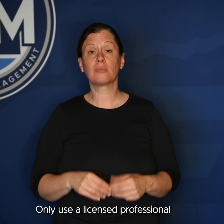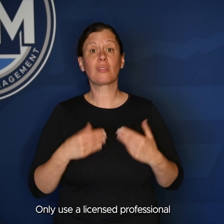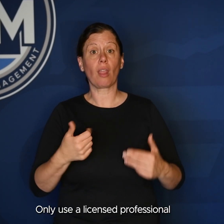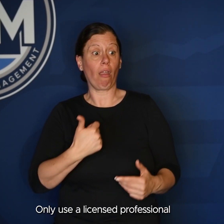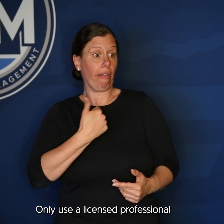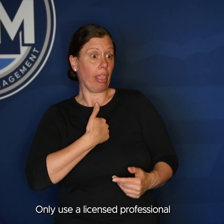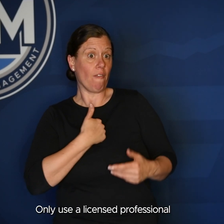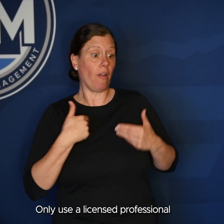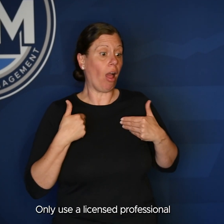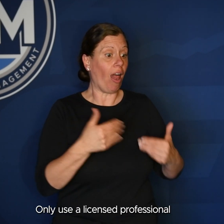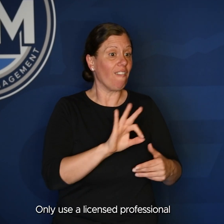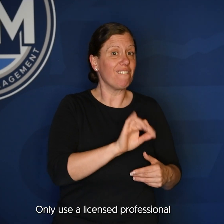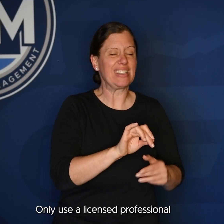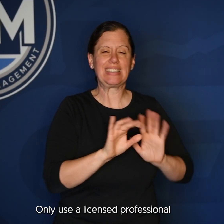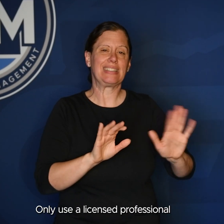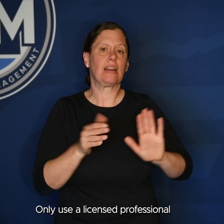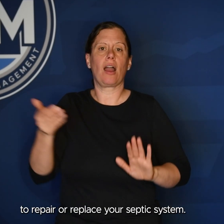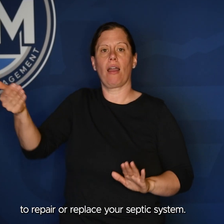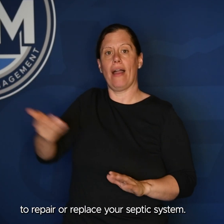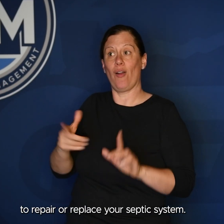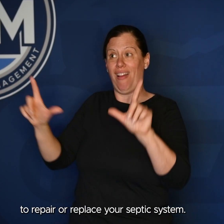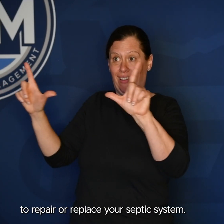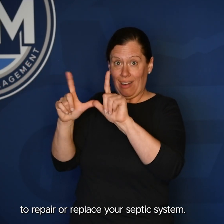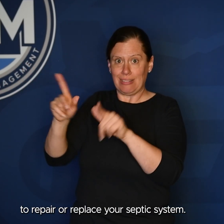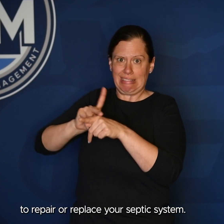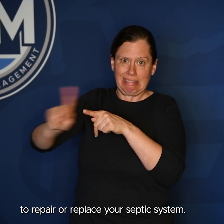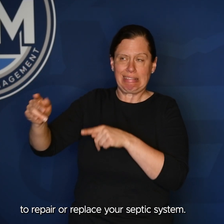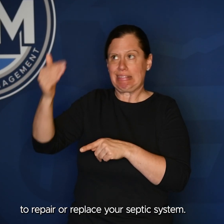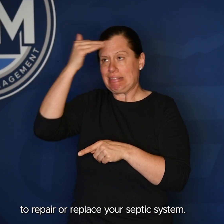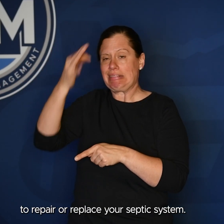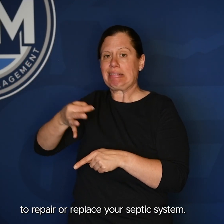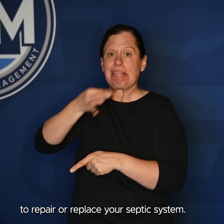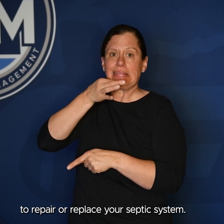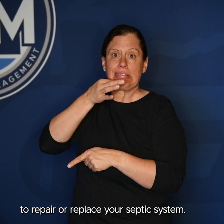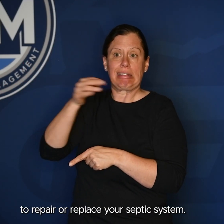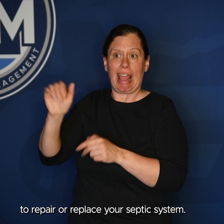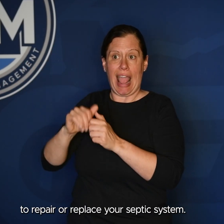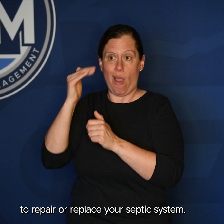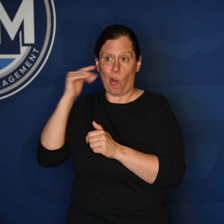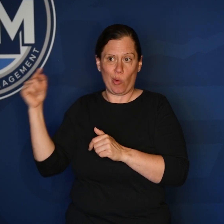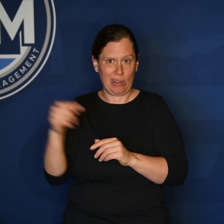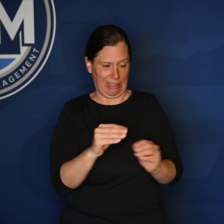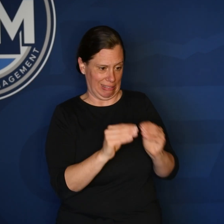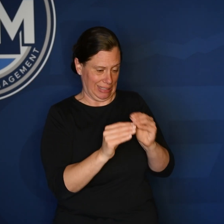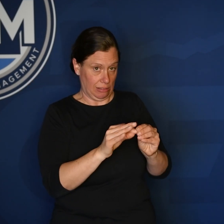Only use a licensed professional to repair or replace your septic system.